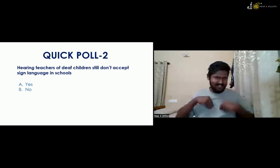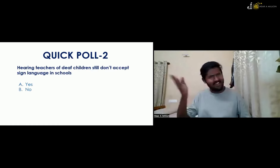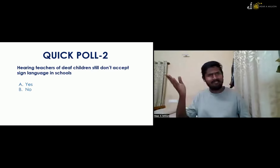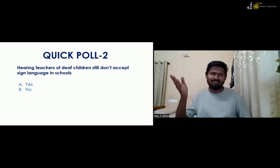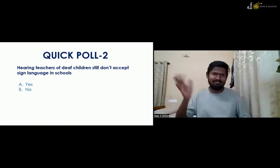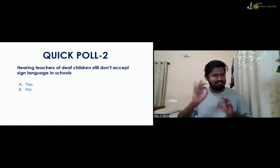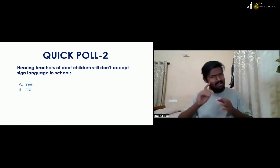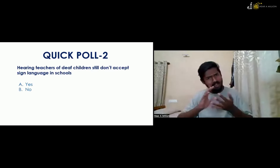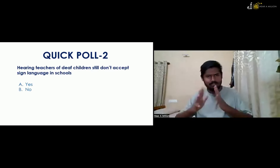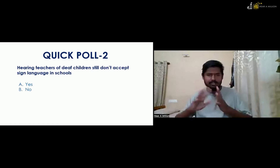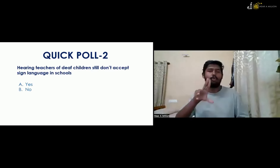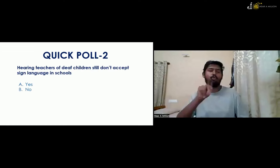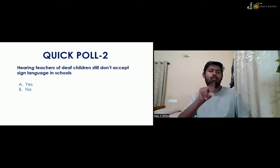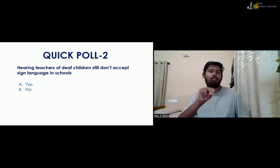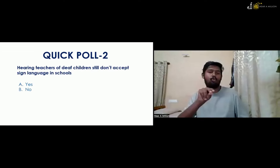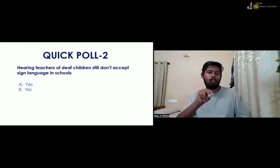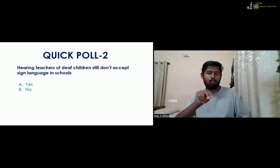click on the option yes.